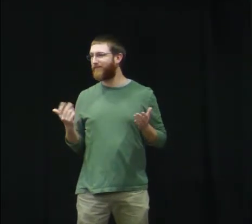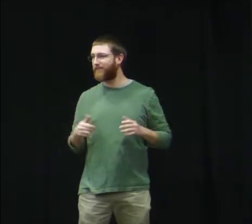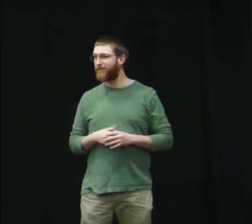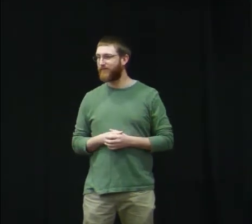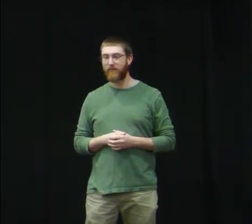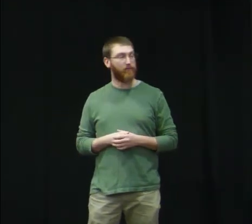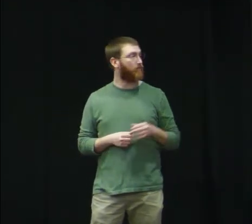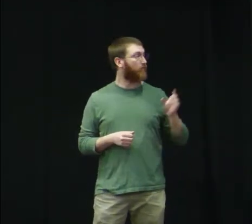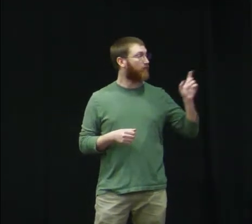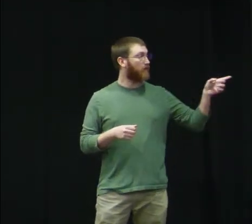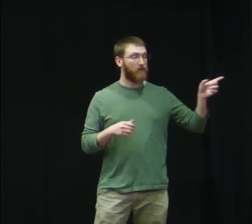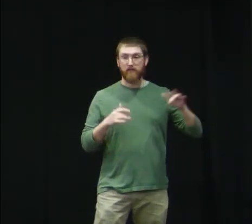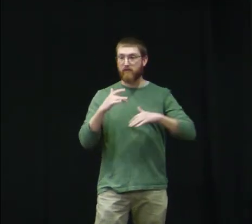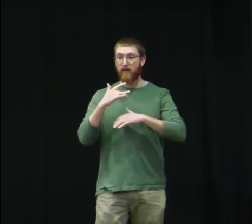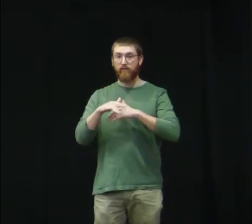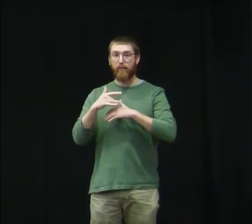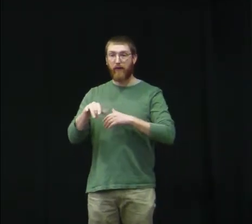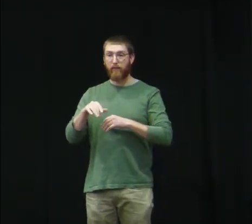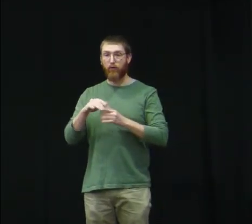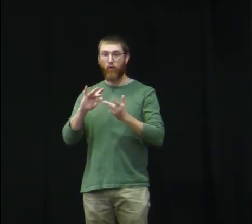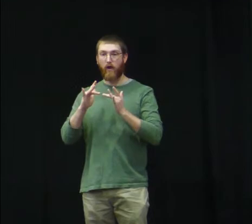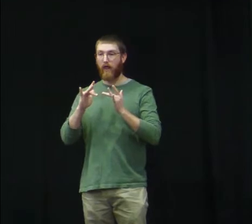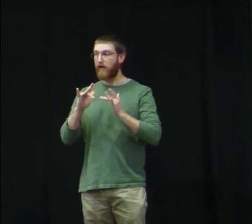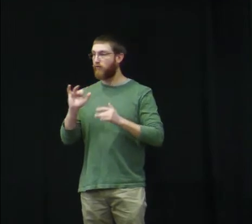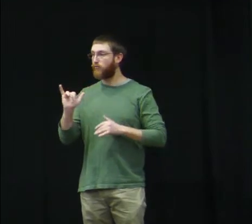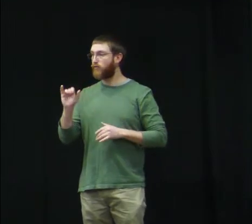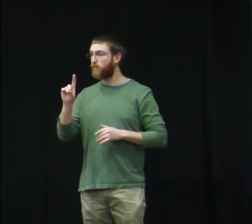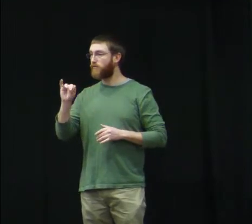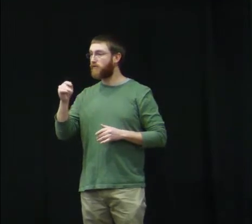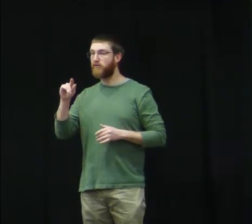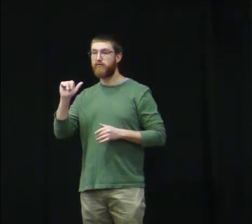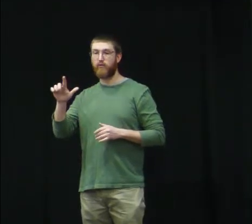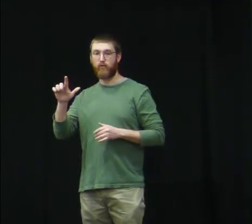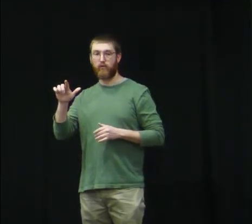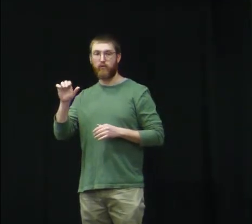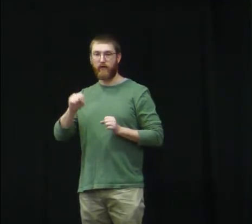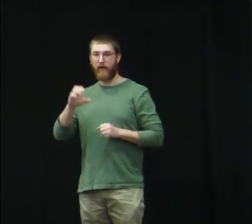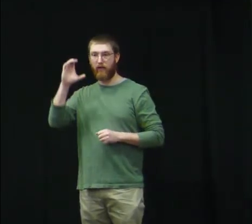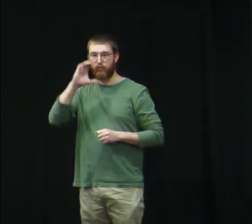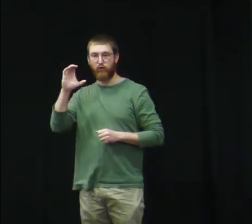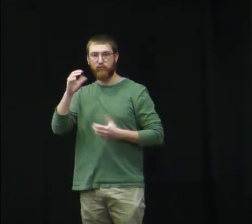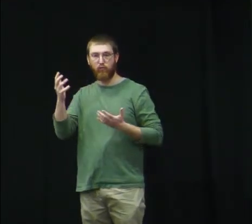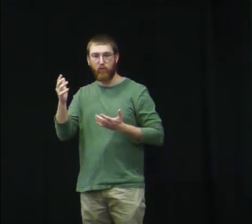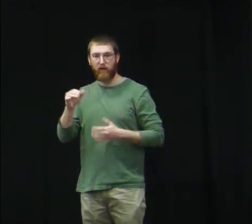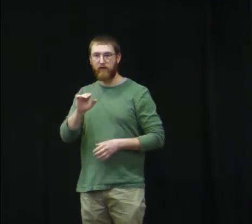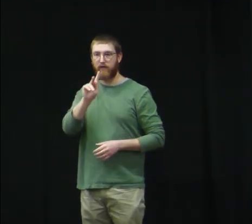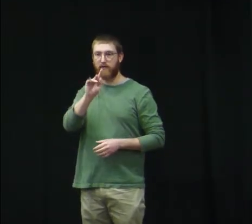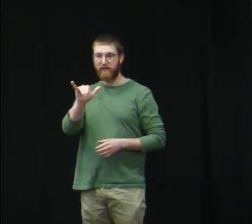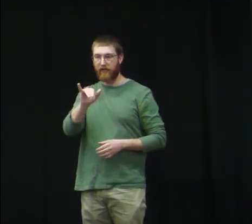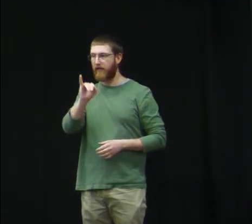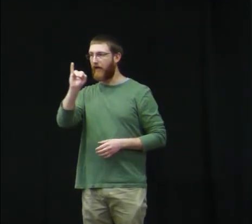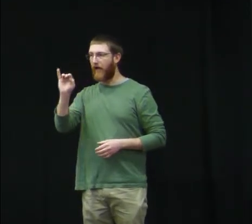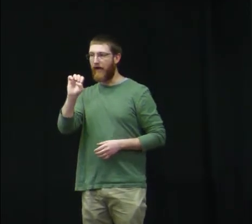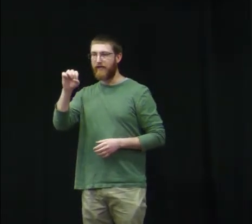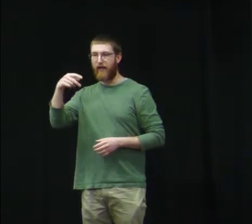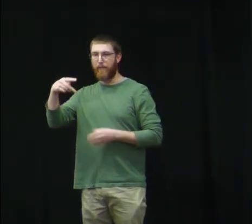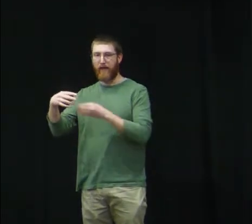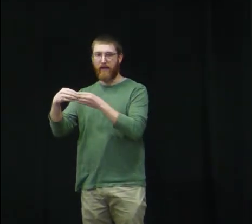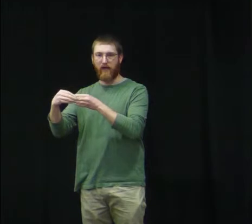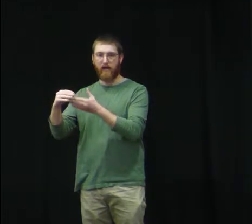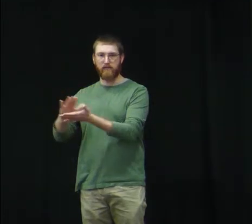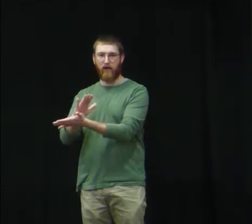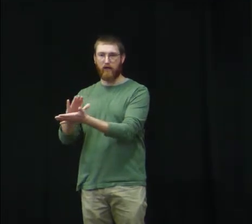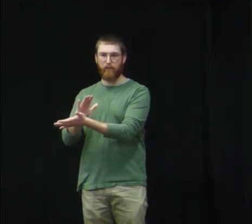is available digitally, so if you're better at that, you can just Google Kentucky IEP guidance document and you can